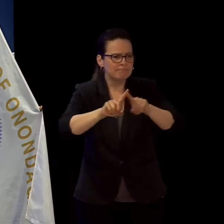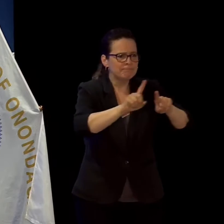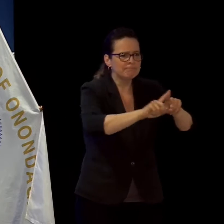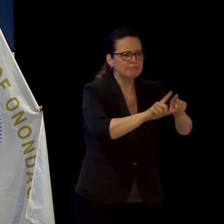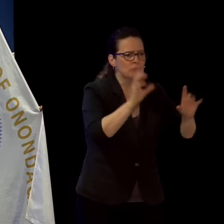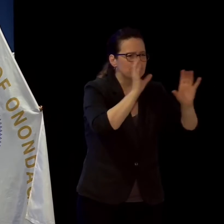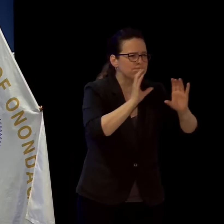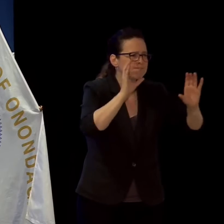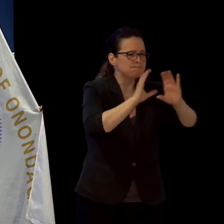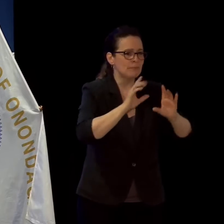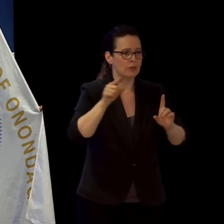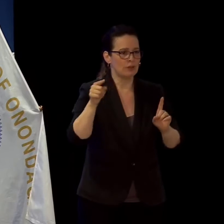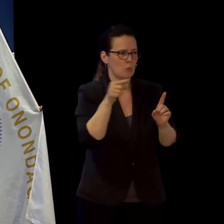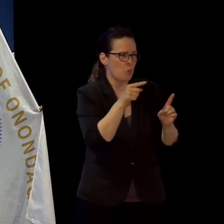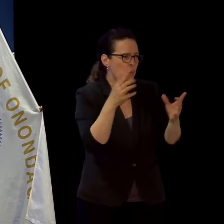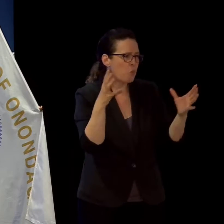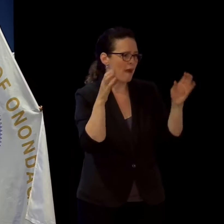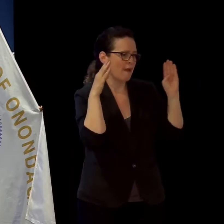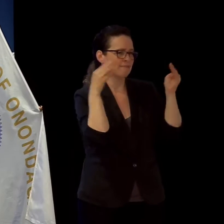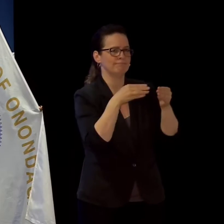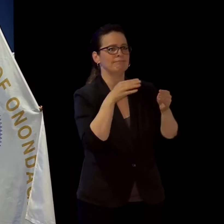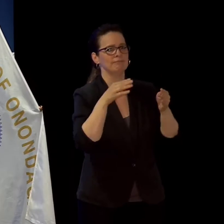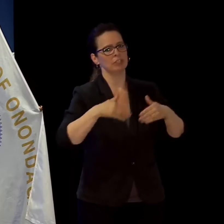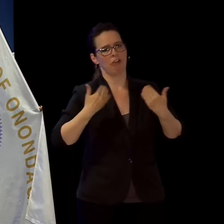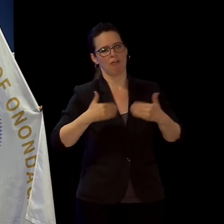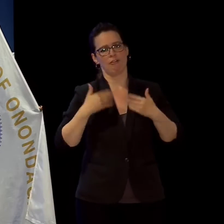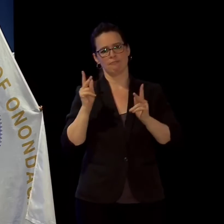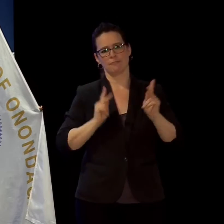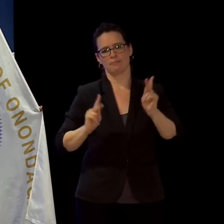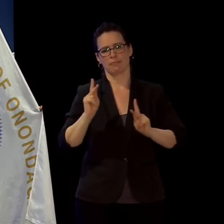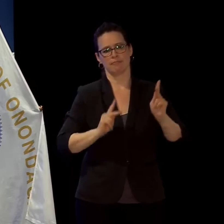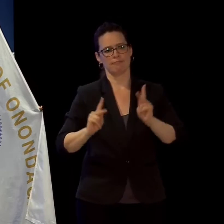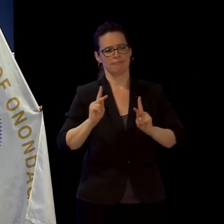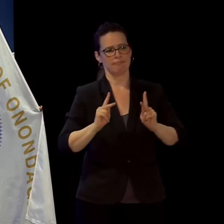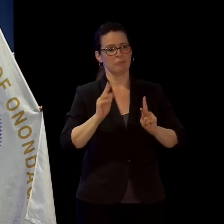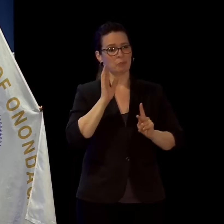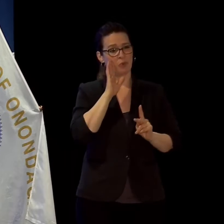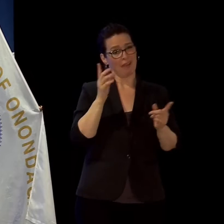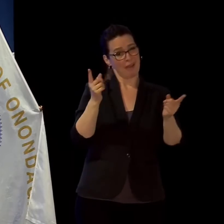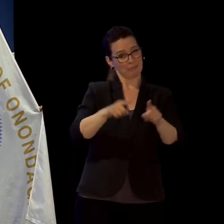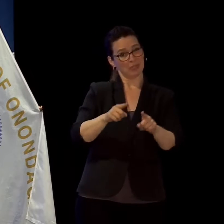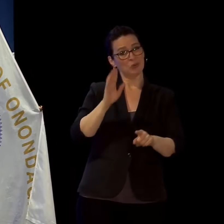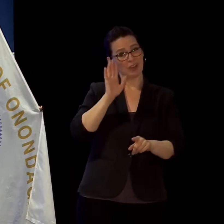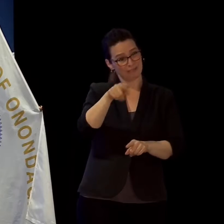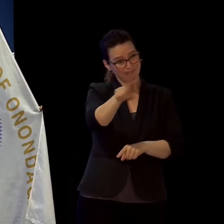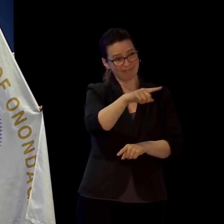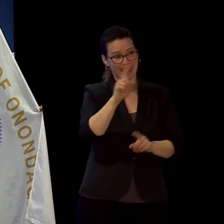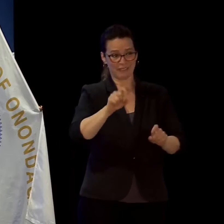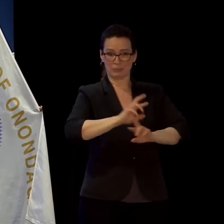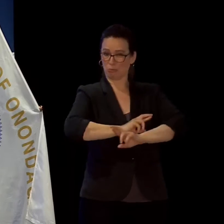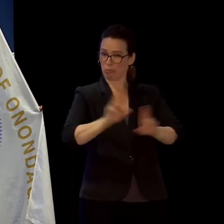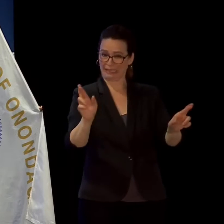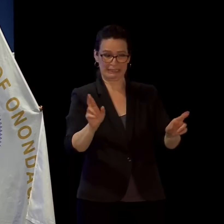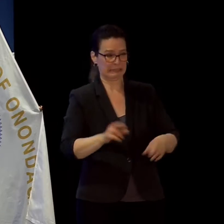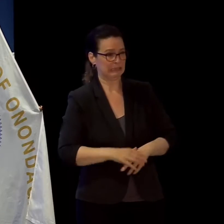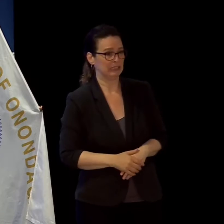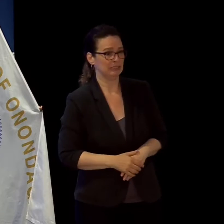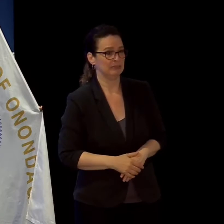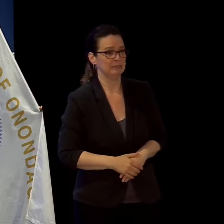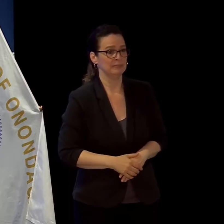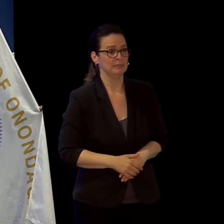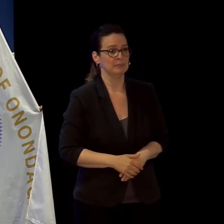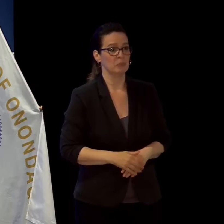younger folks, going to push into our kids more. We know that's going to happen. We just need to be ready for it. But overall,